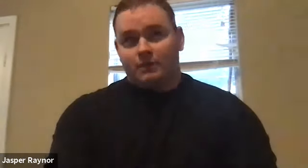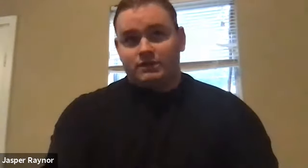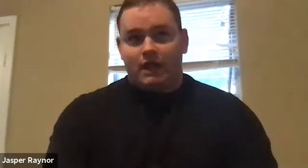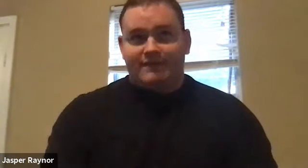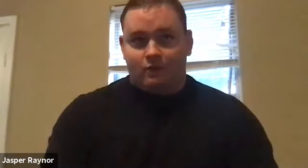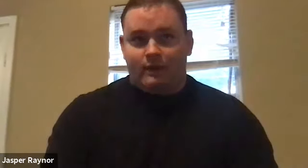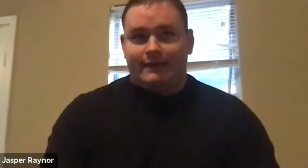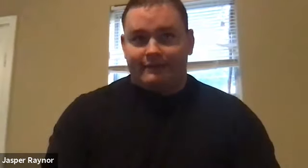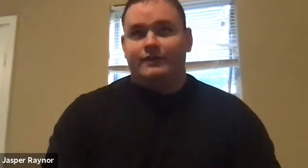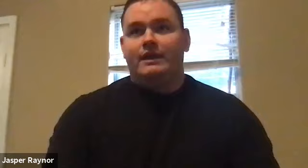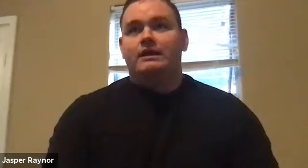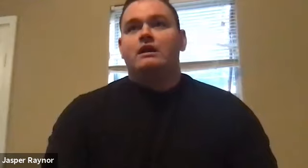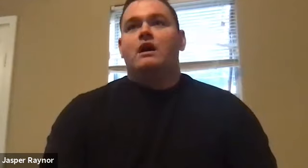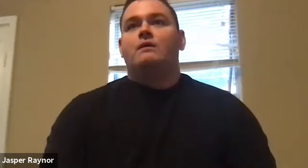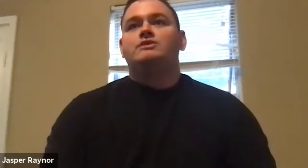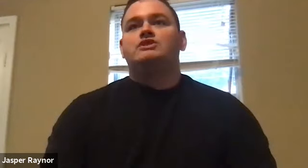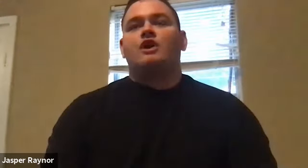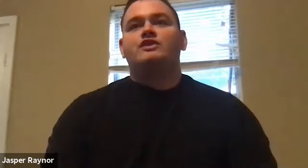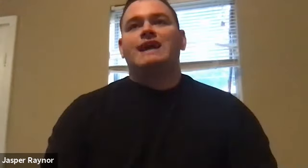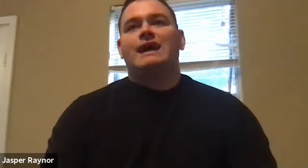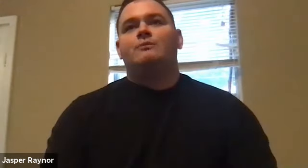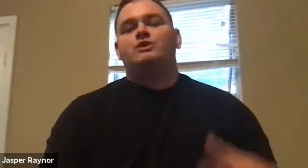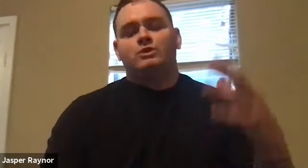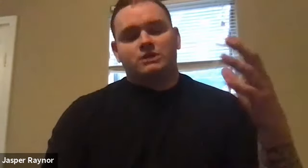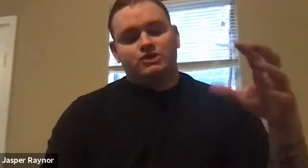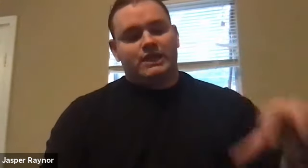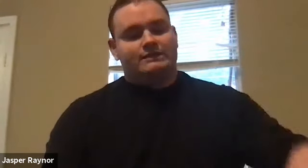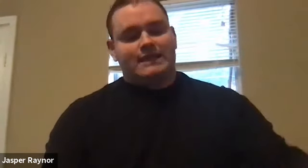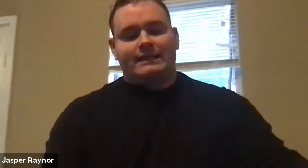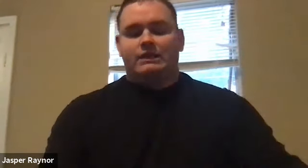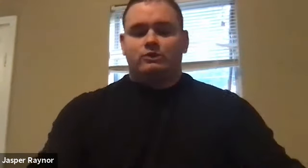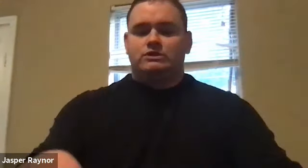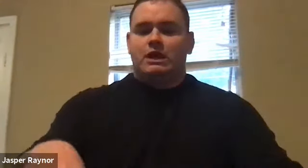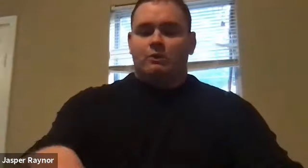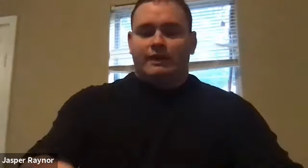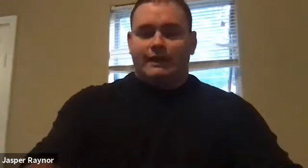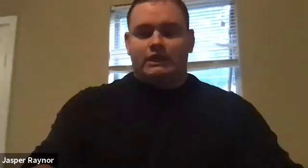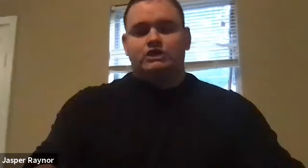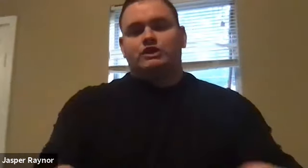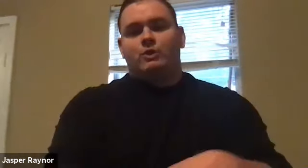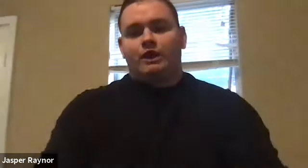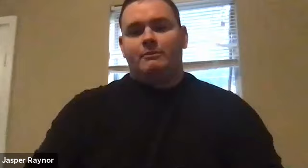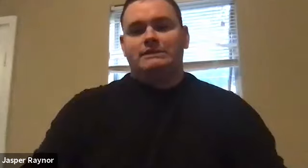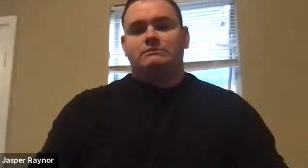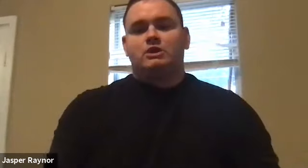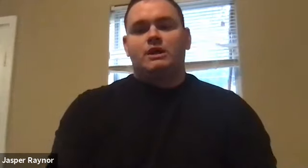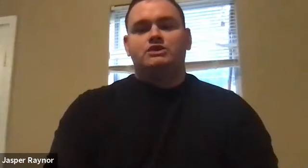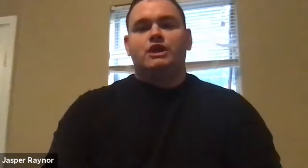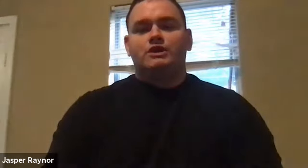most of y'all haven't quite got there yet. But just over time, when you associate sign language with English and you intermix them so much, you